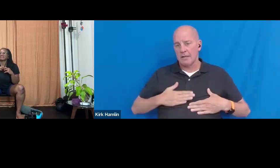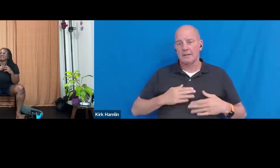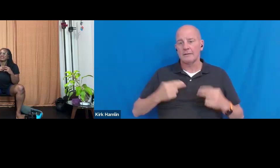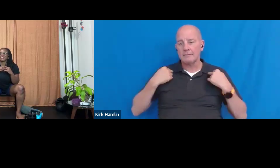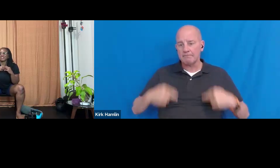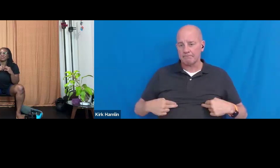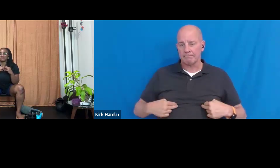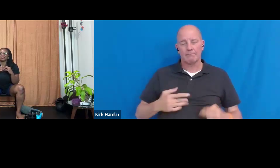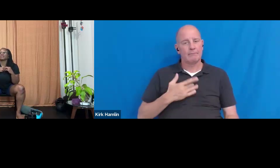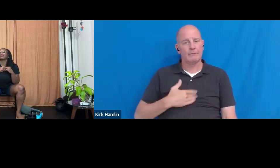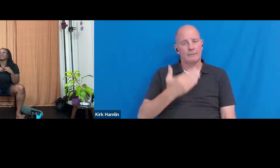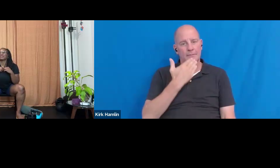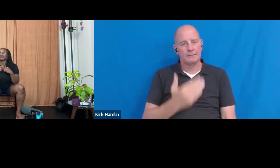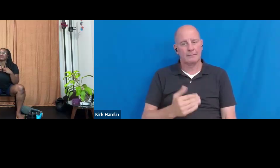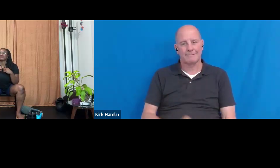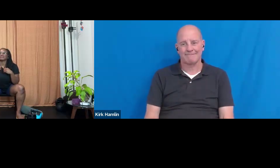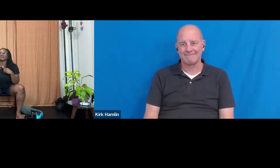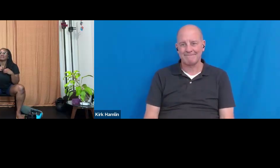Thank you. Awesome.